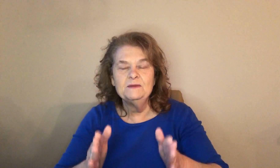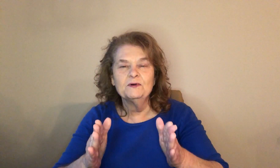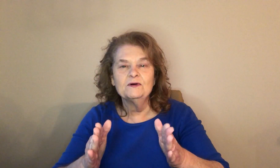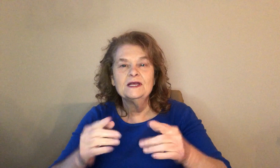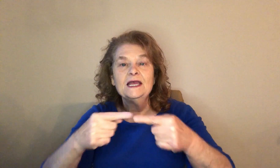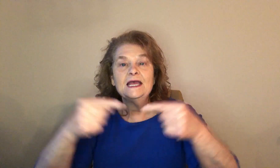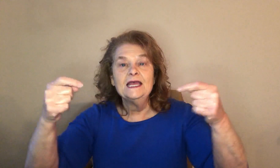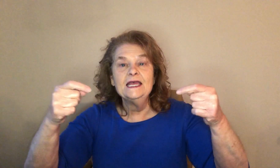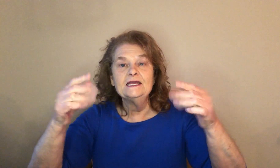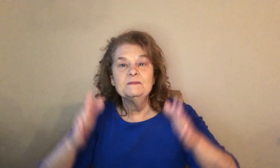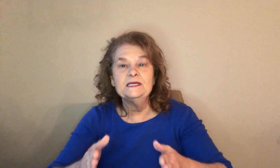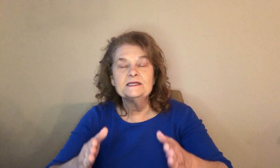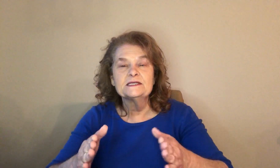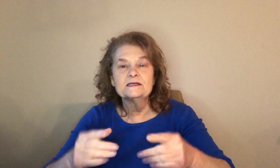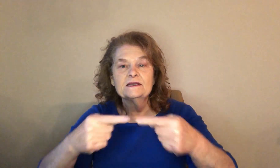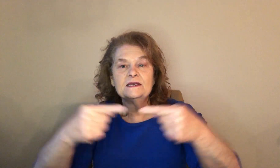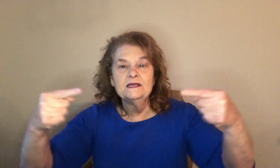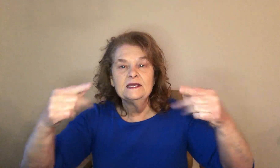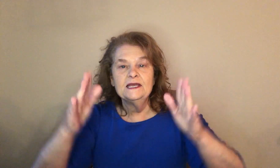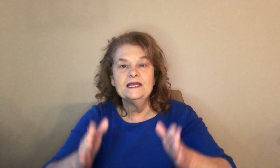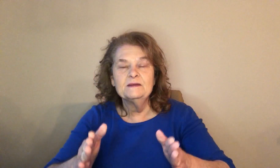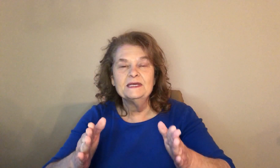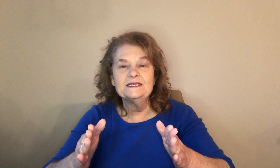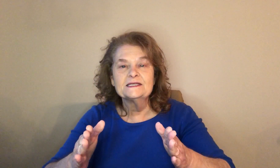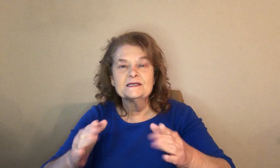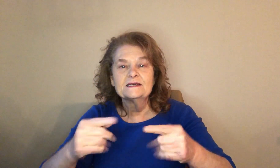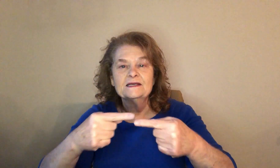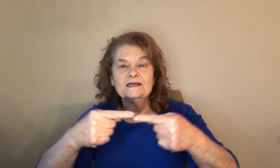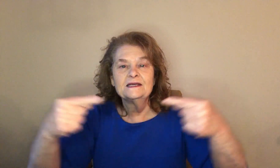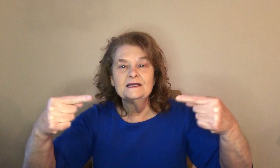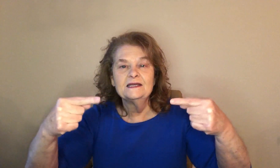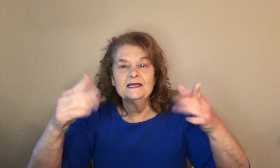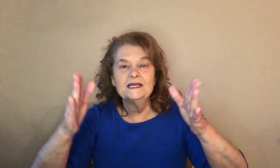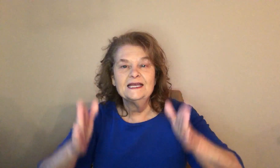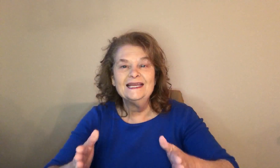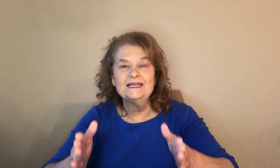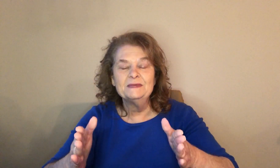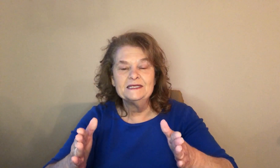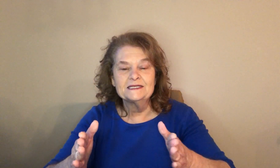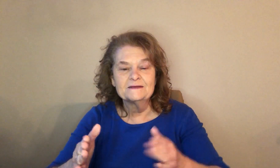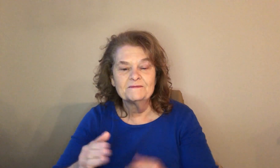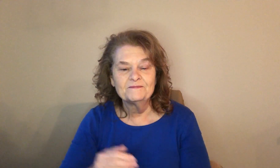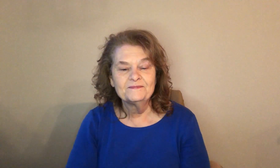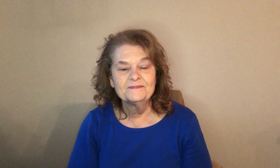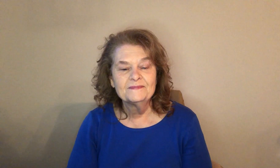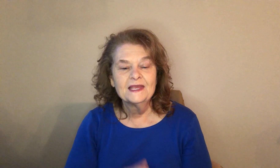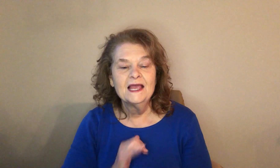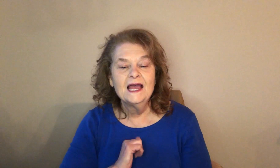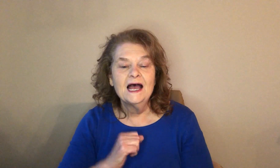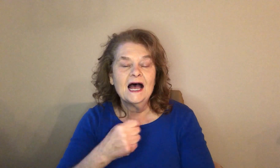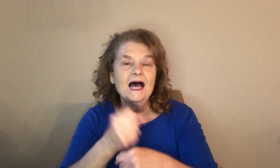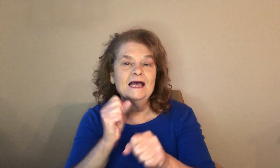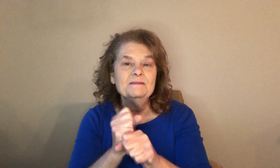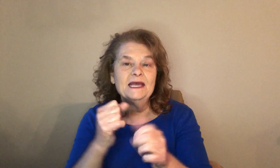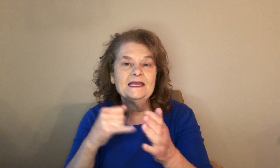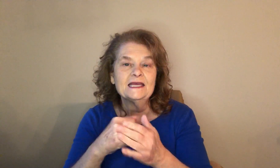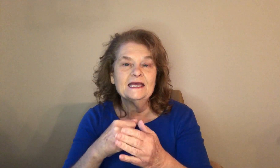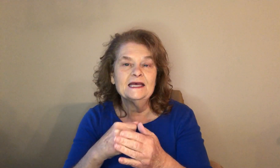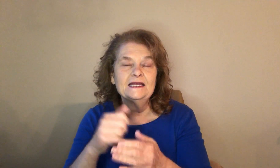people. Enemies. Enemies. Enemies. I make it